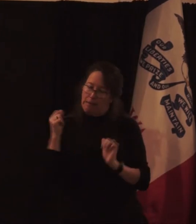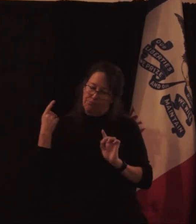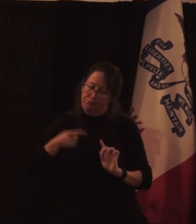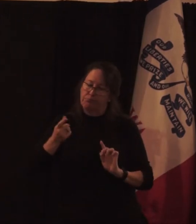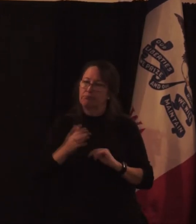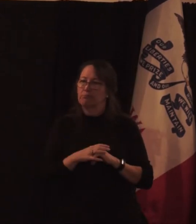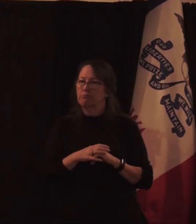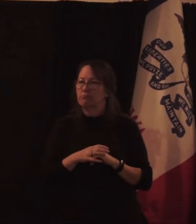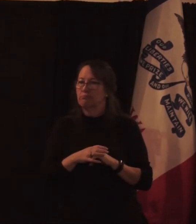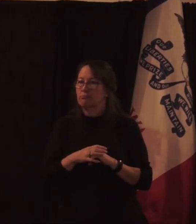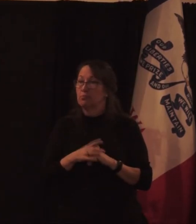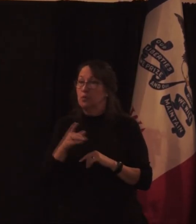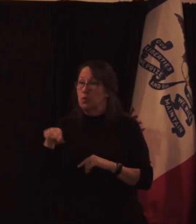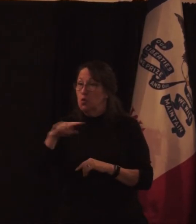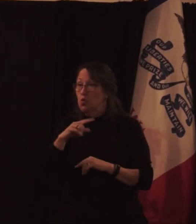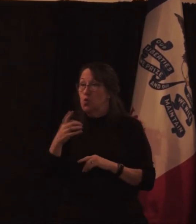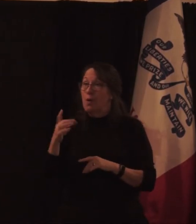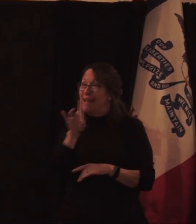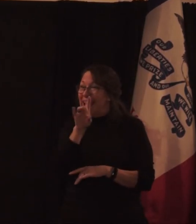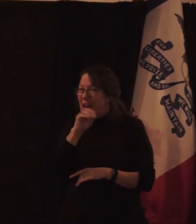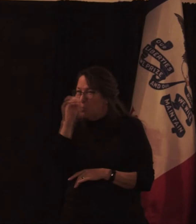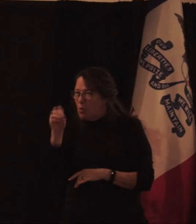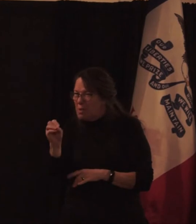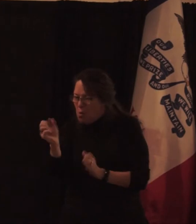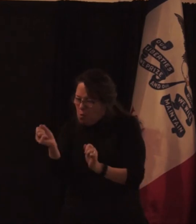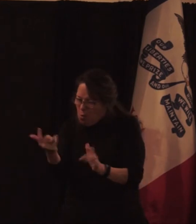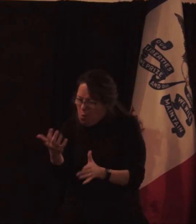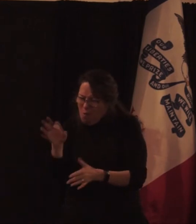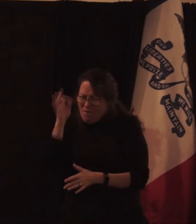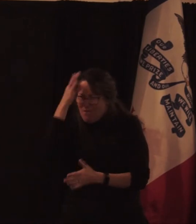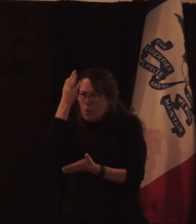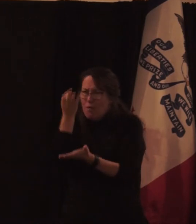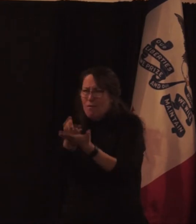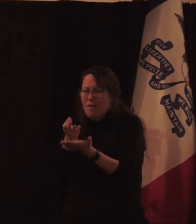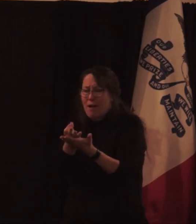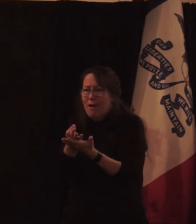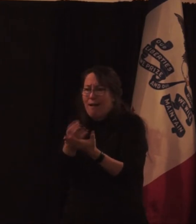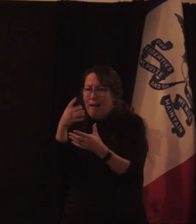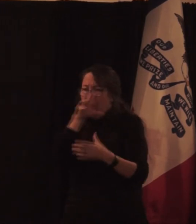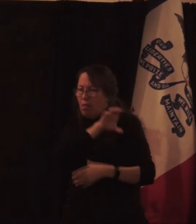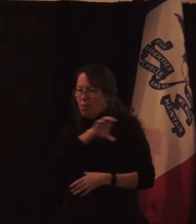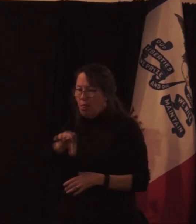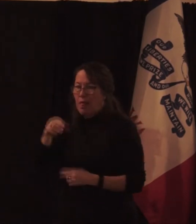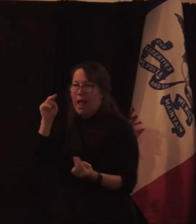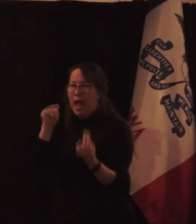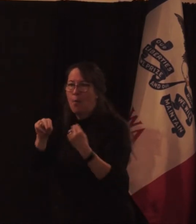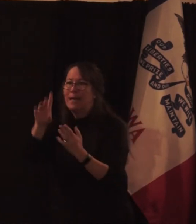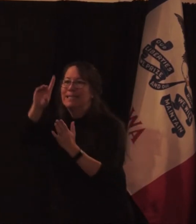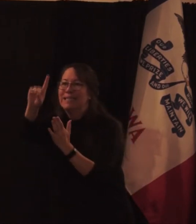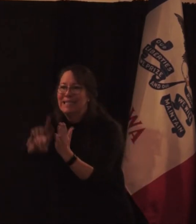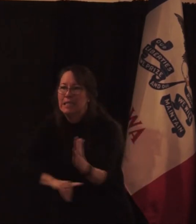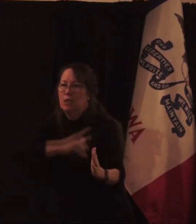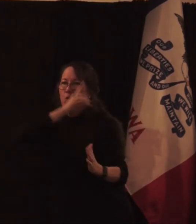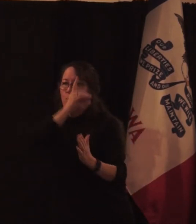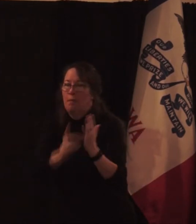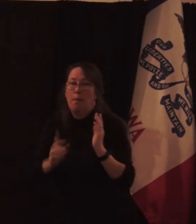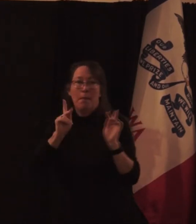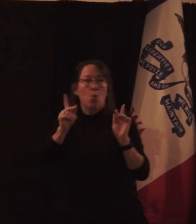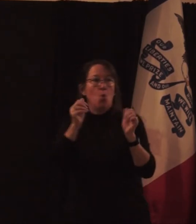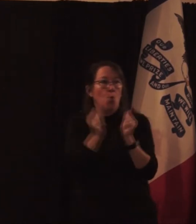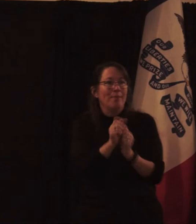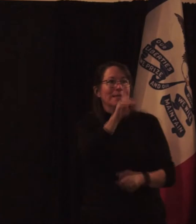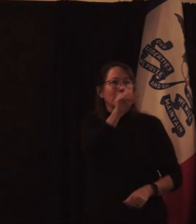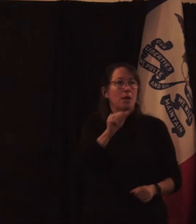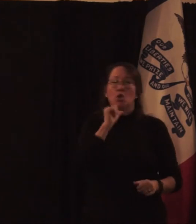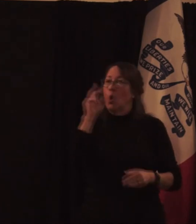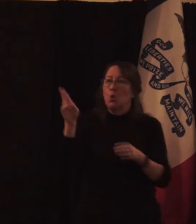says. When you take 80% of all federal monies and put it into highways, that is discrimination against persons with